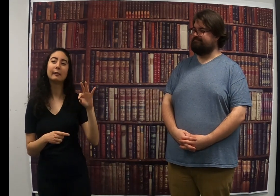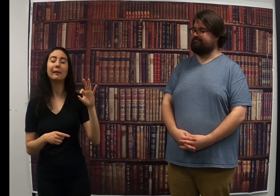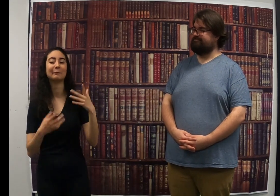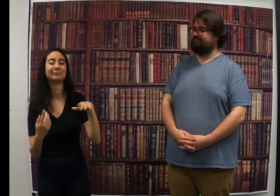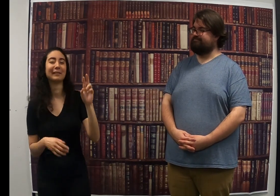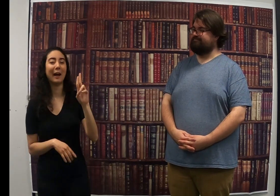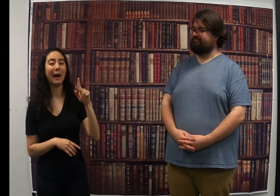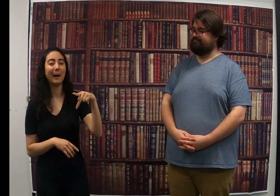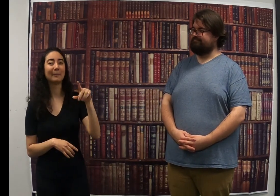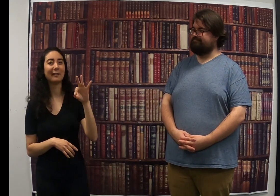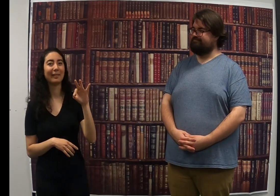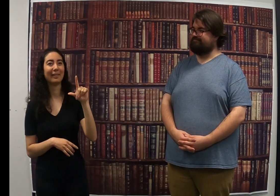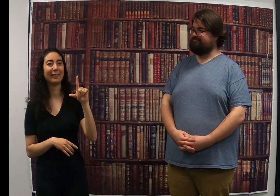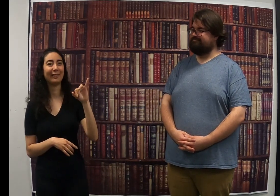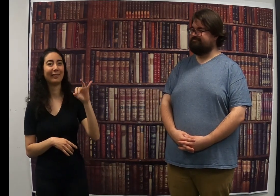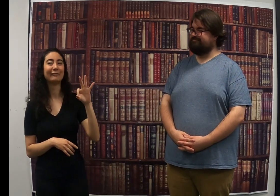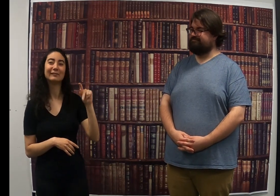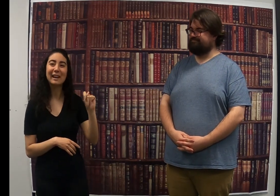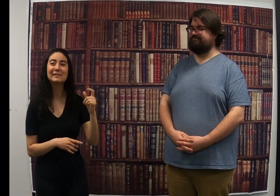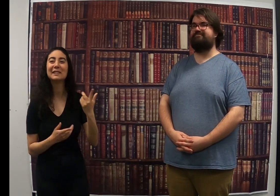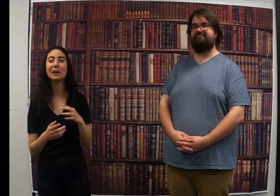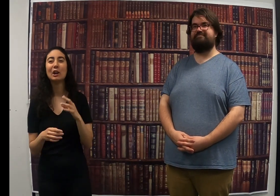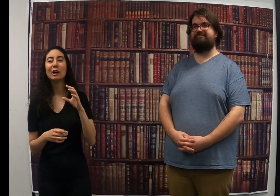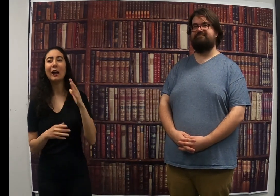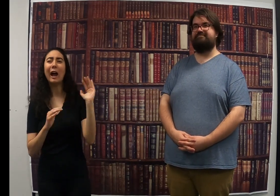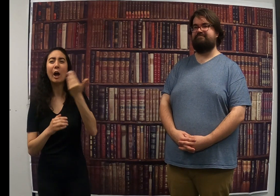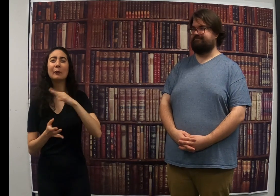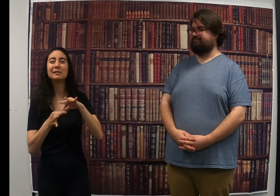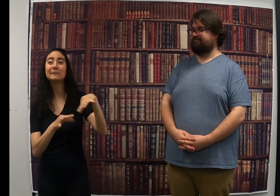tale, why don't we find some light in a little poetry?